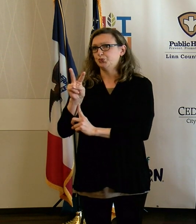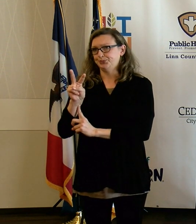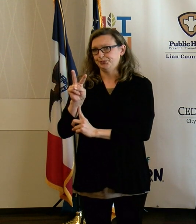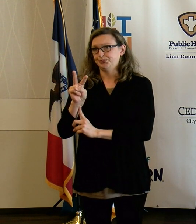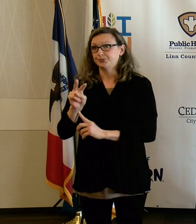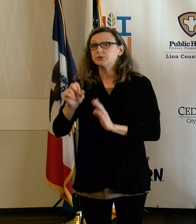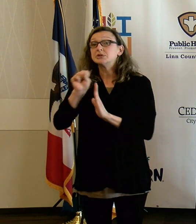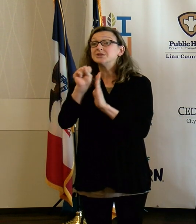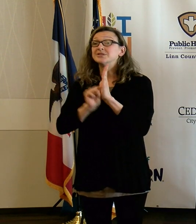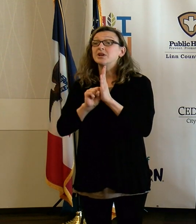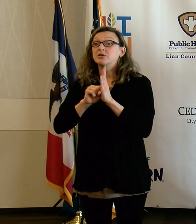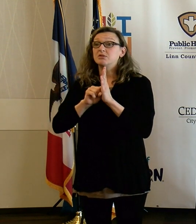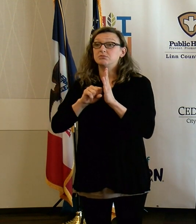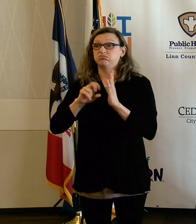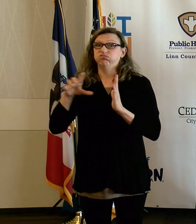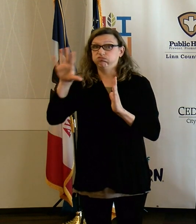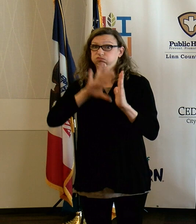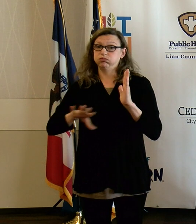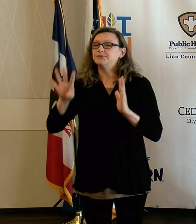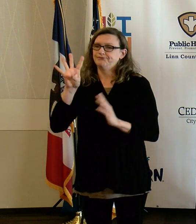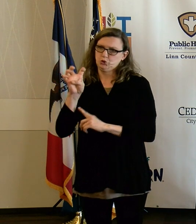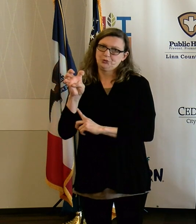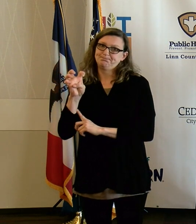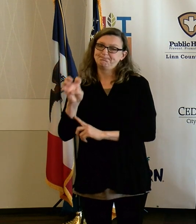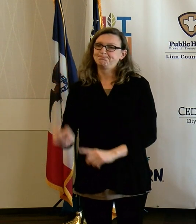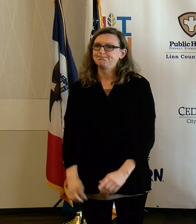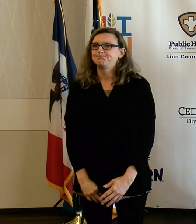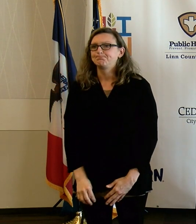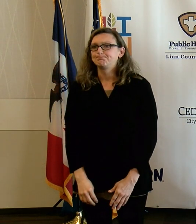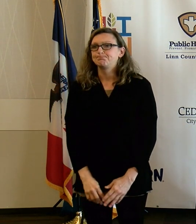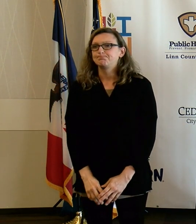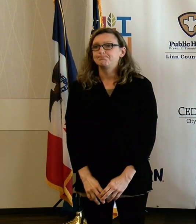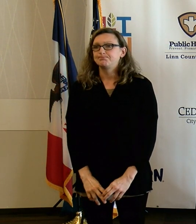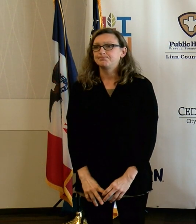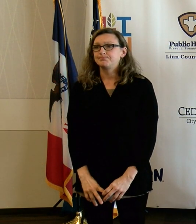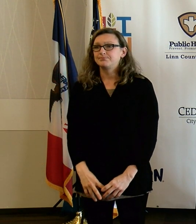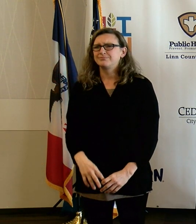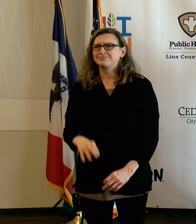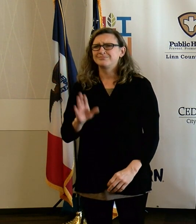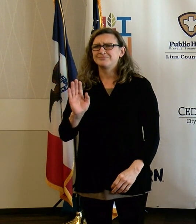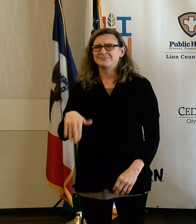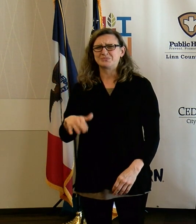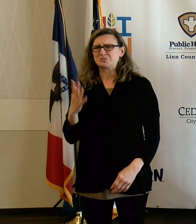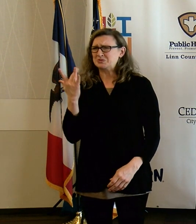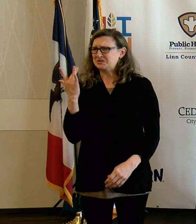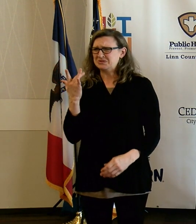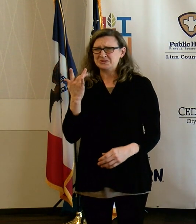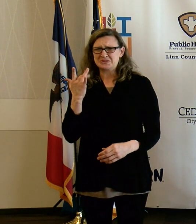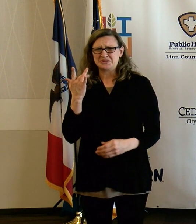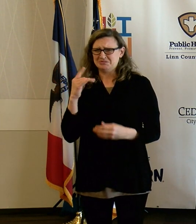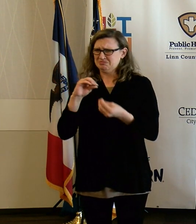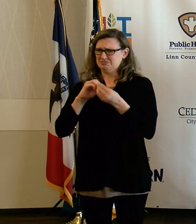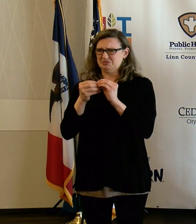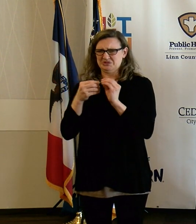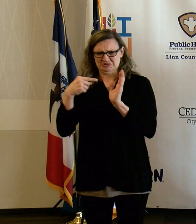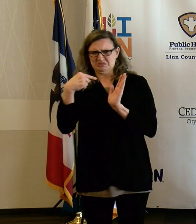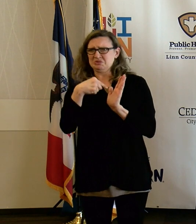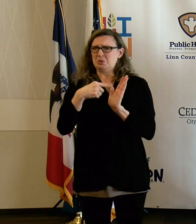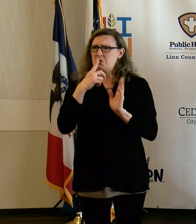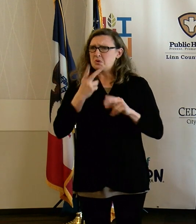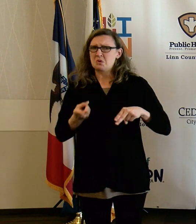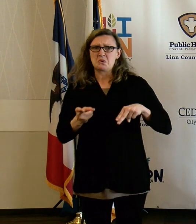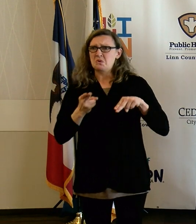statewide. We know that these numbers do not represent what is truly happening in the